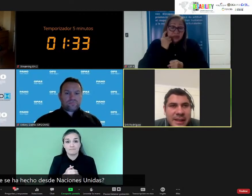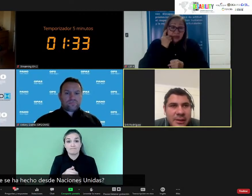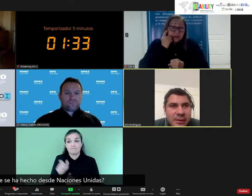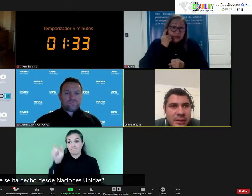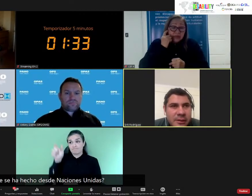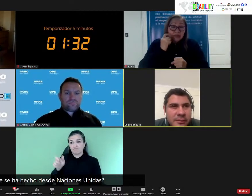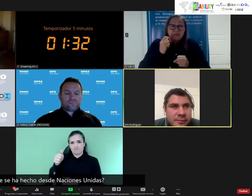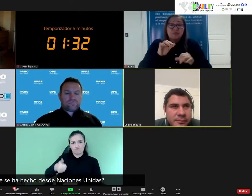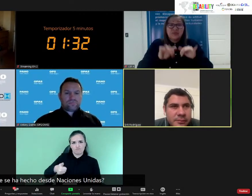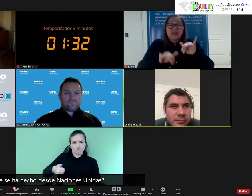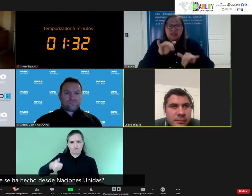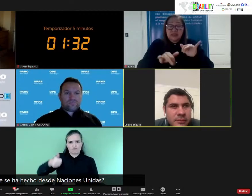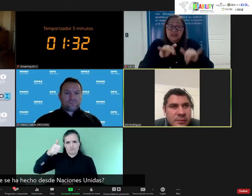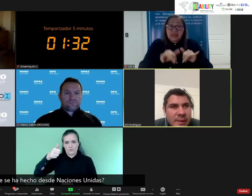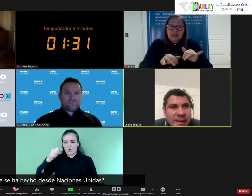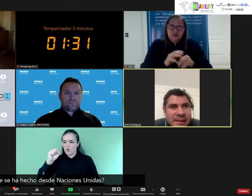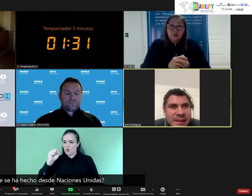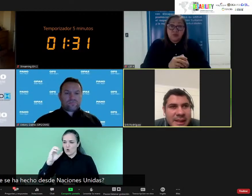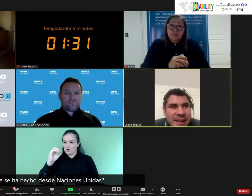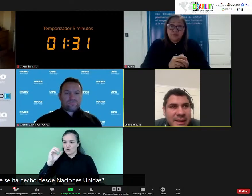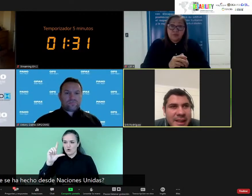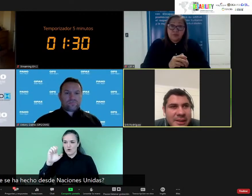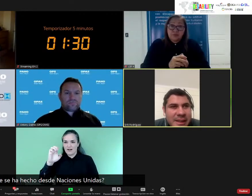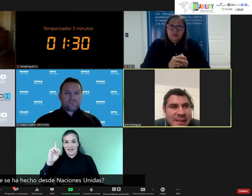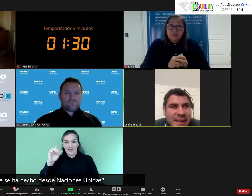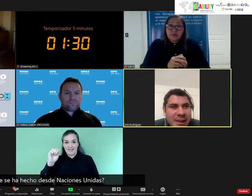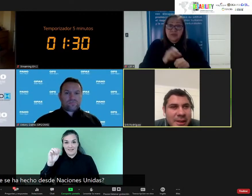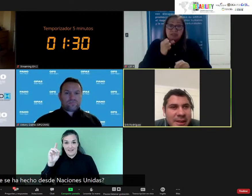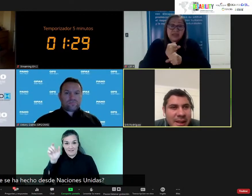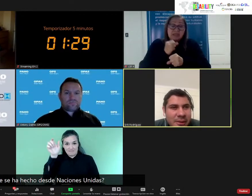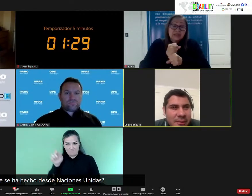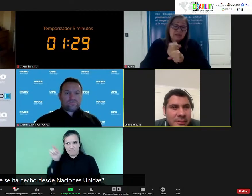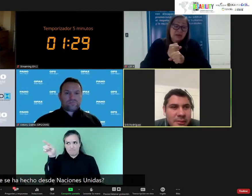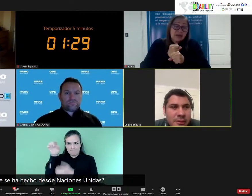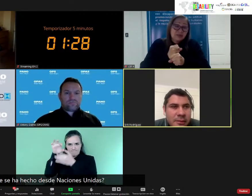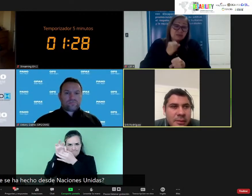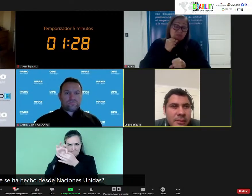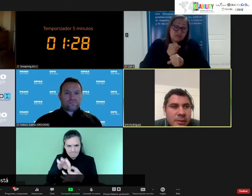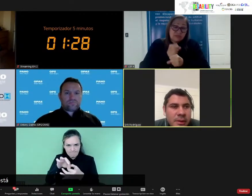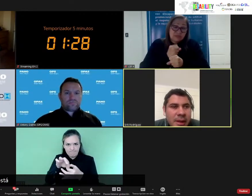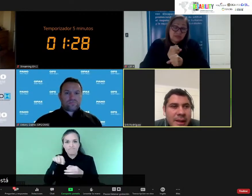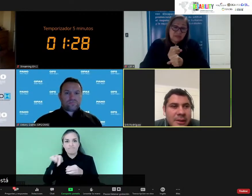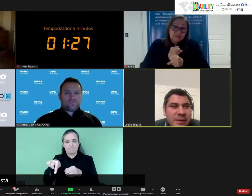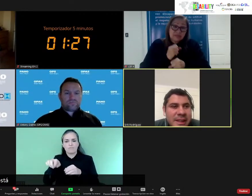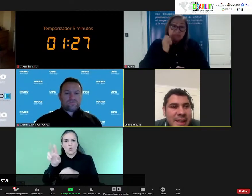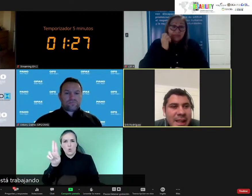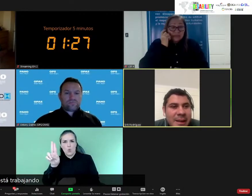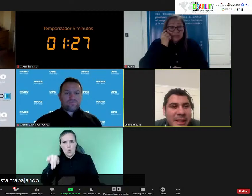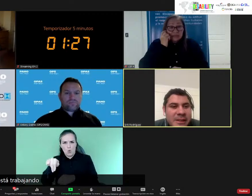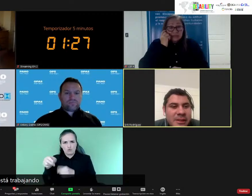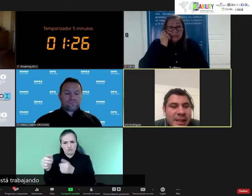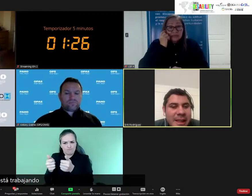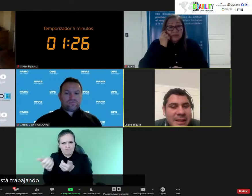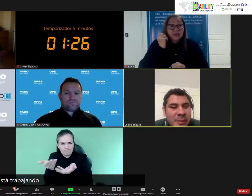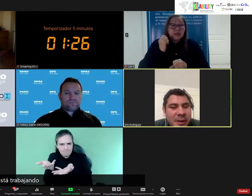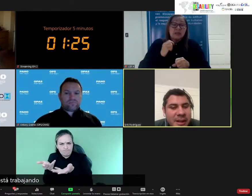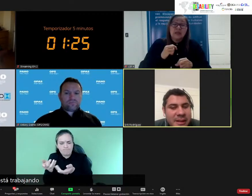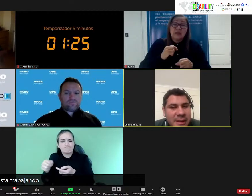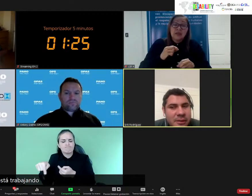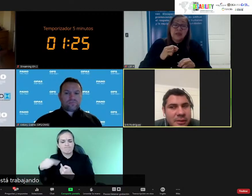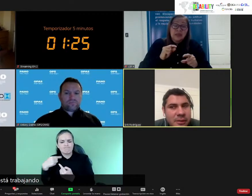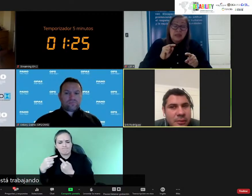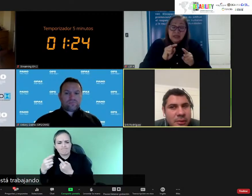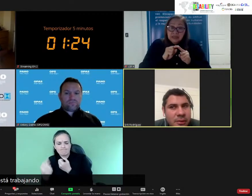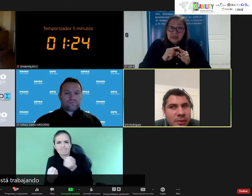team of medicine together with the secretary general they are working in talking to the